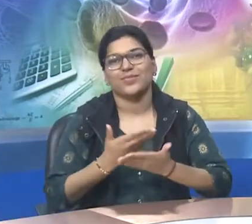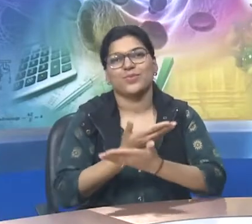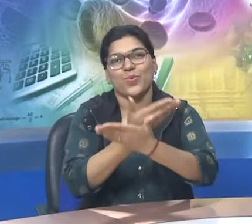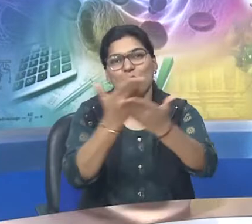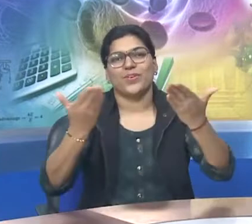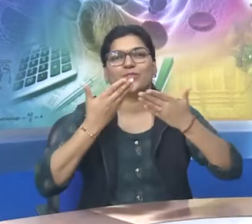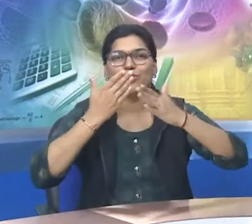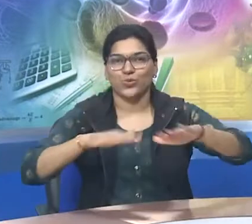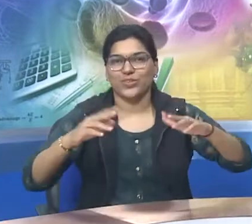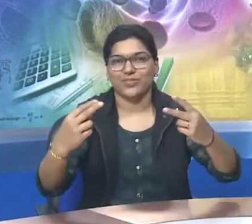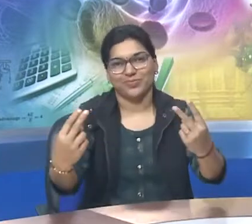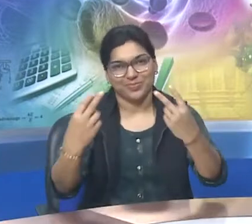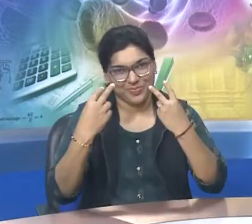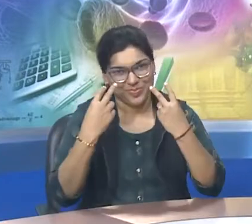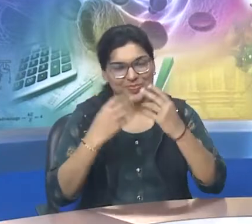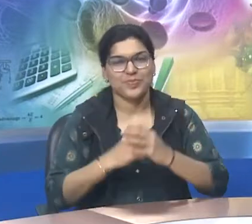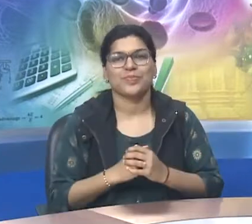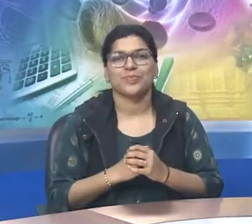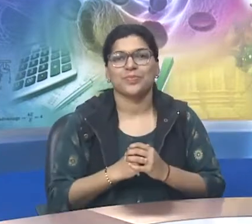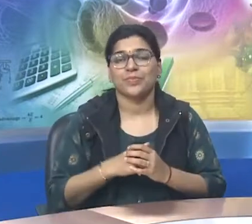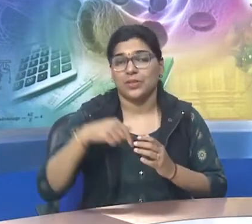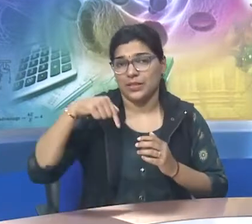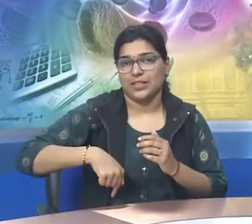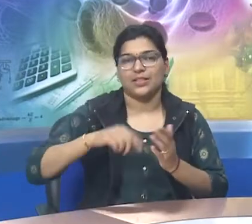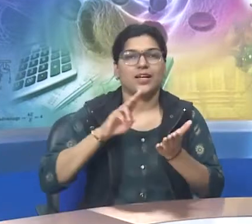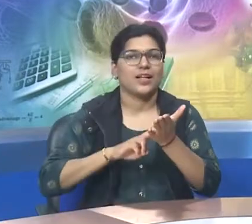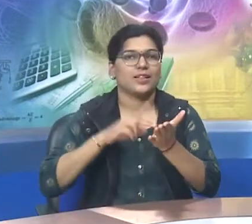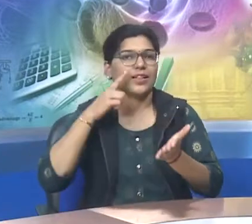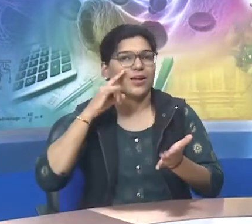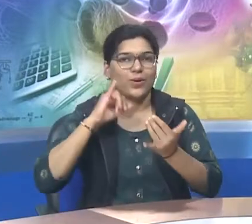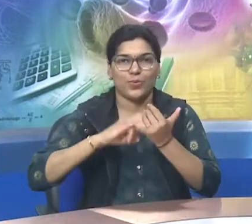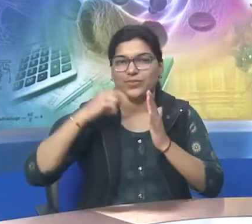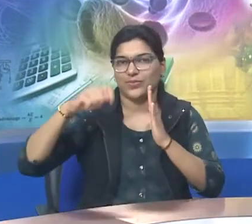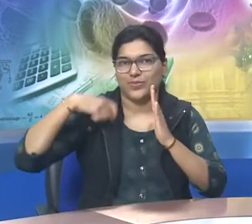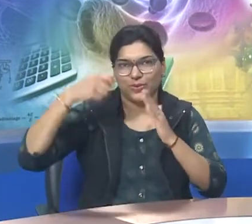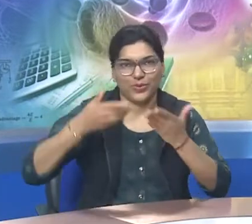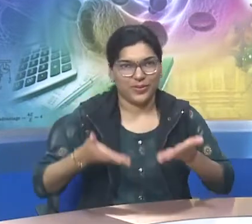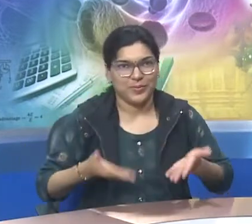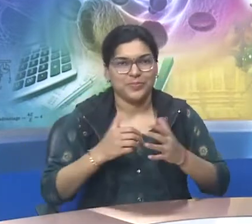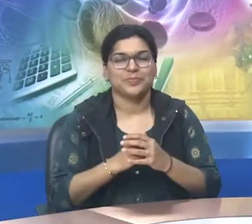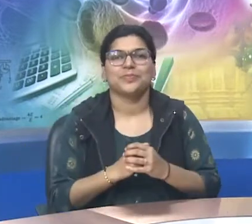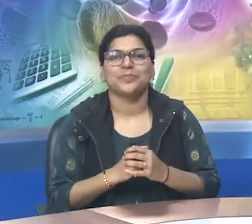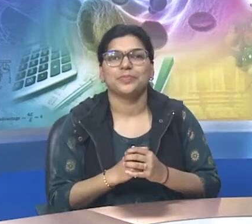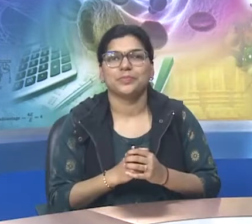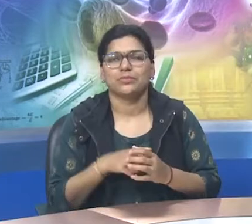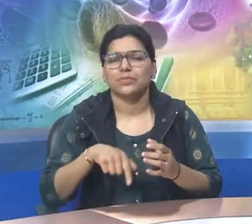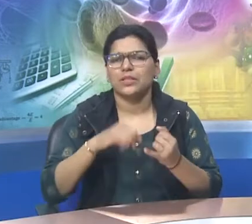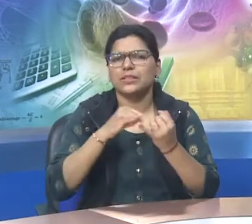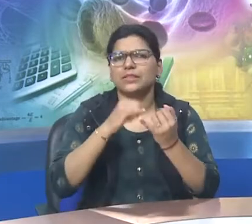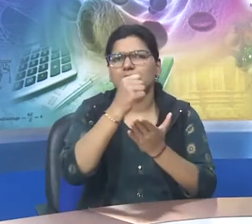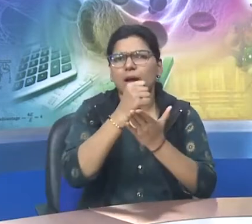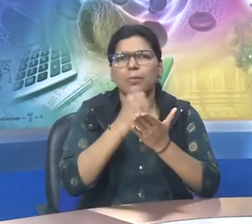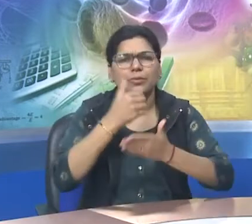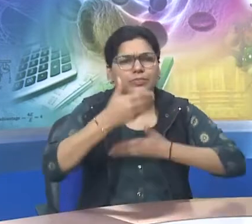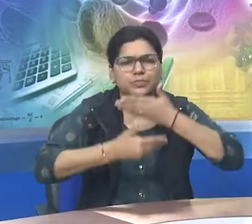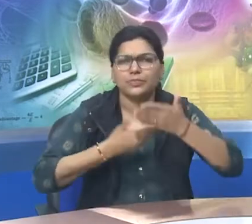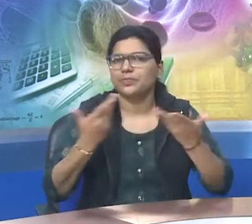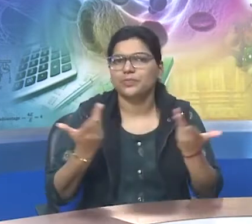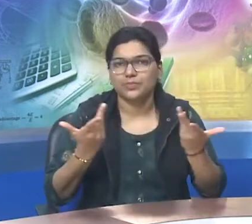Namaskar and welcome you all learners. In this educational video, we would